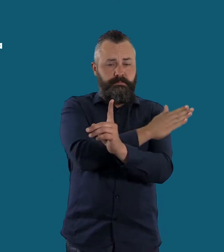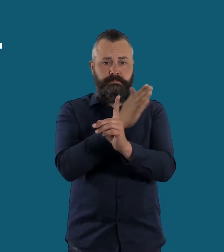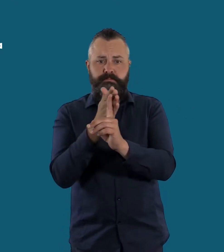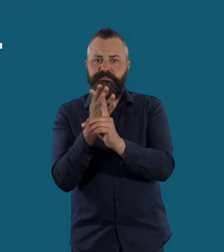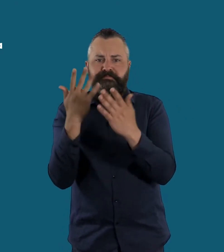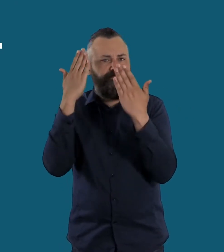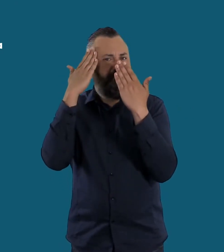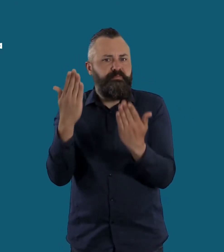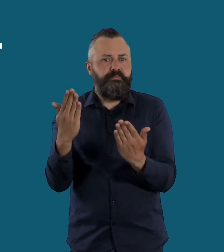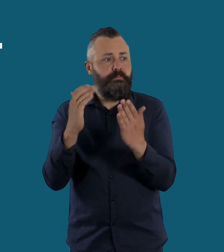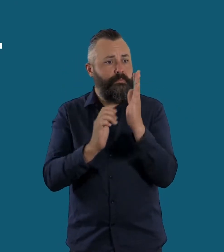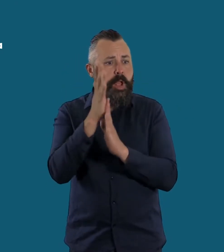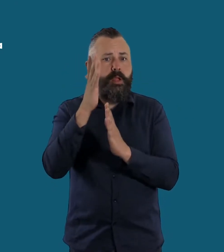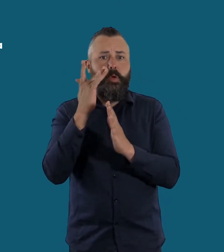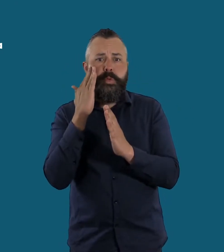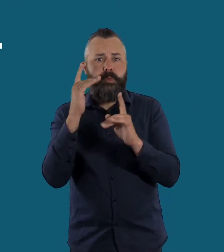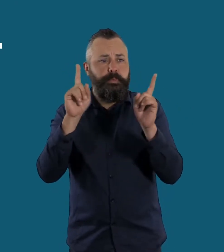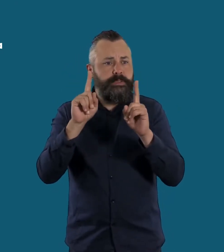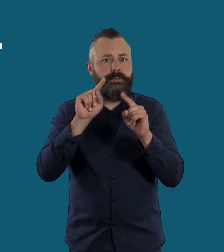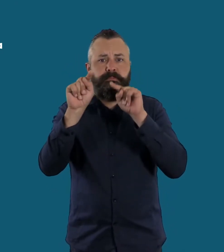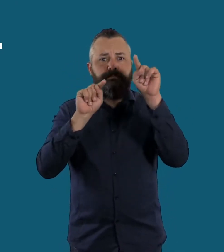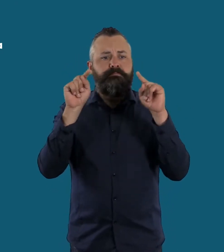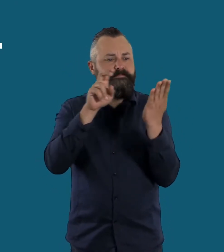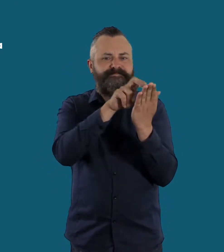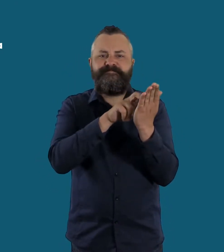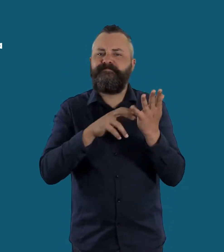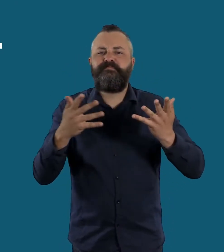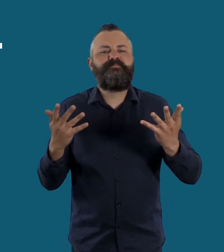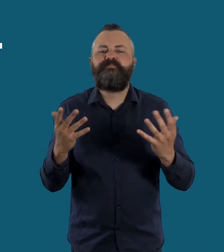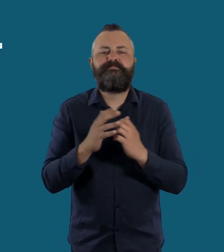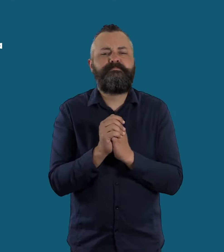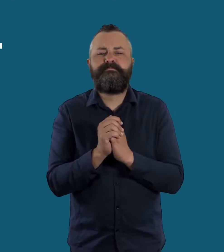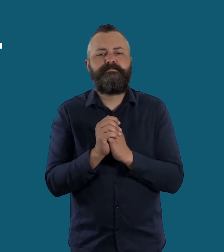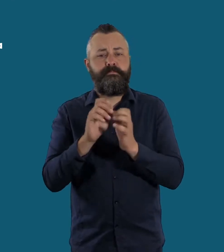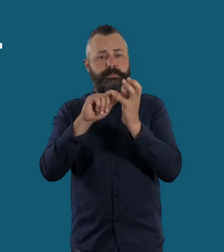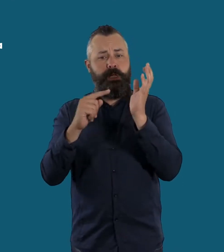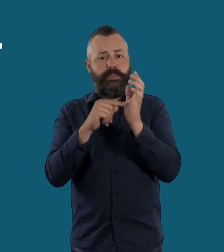of past bushfires affecting Australia prior to European settlement in 1788.